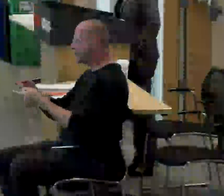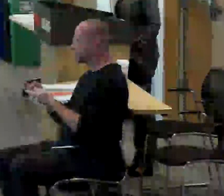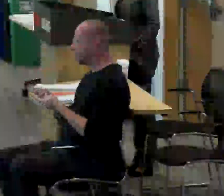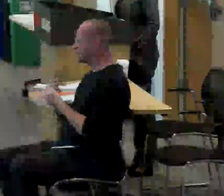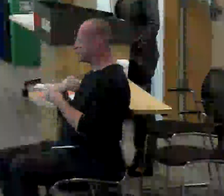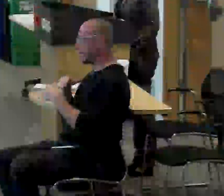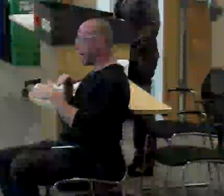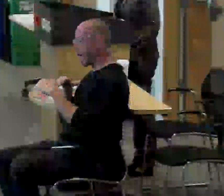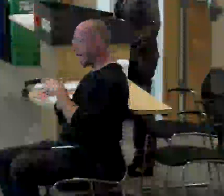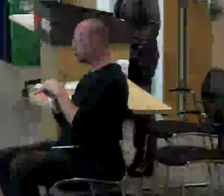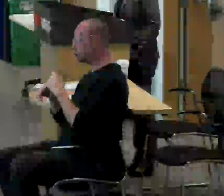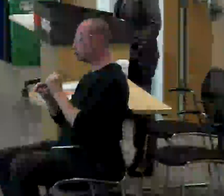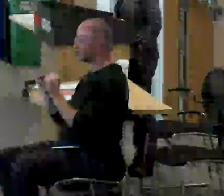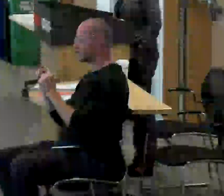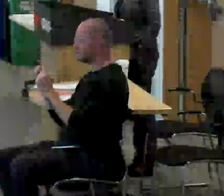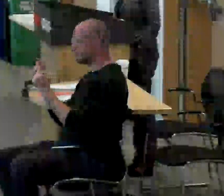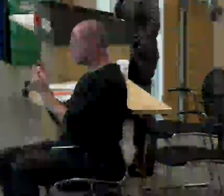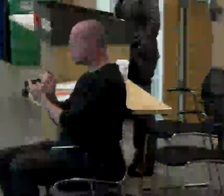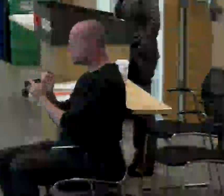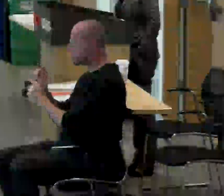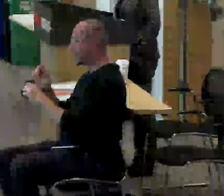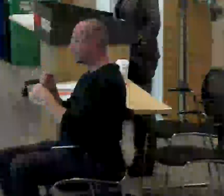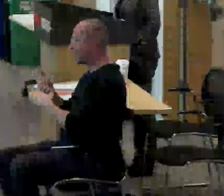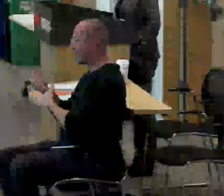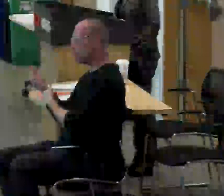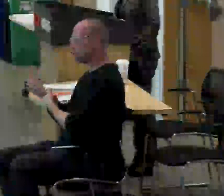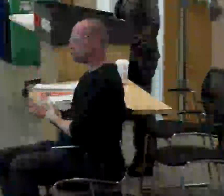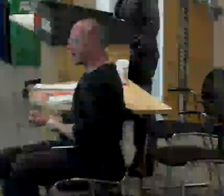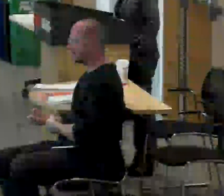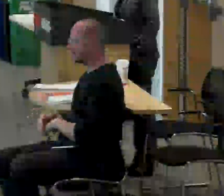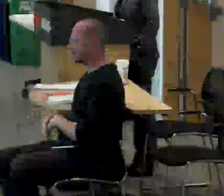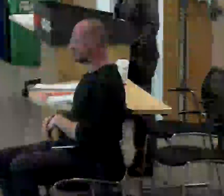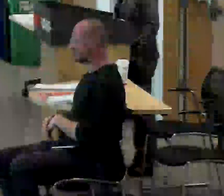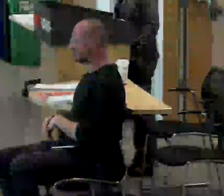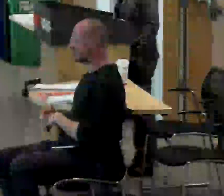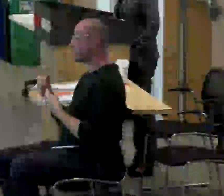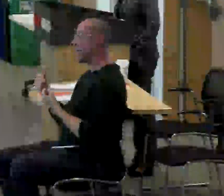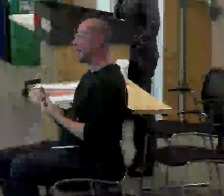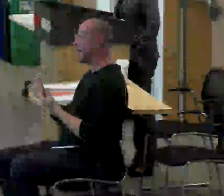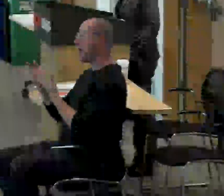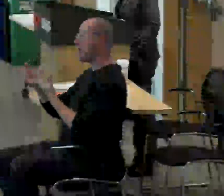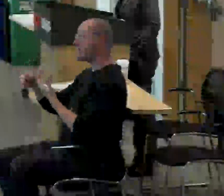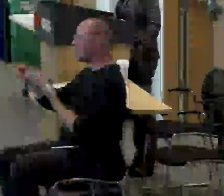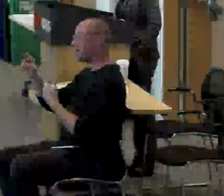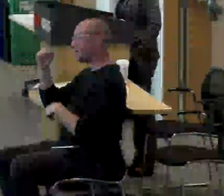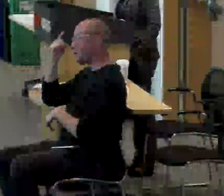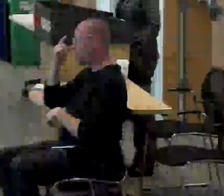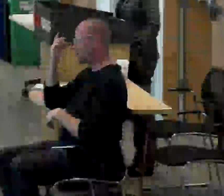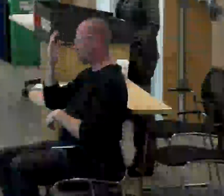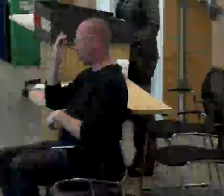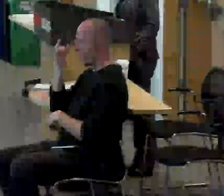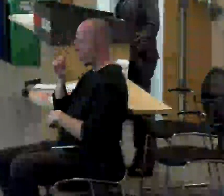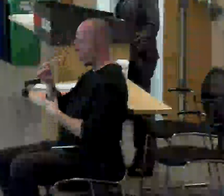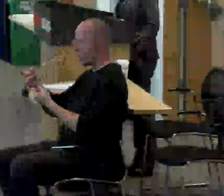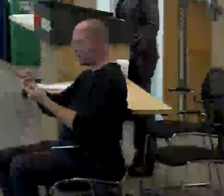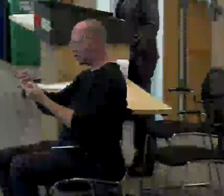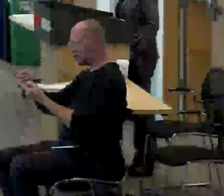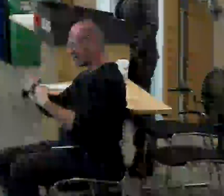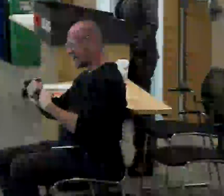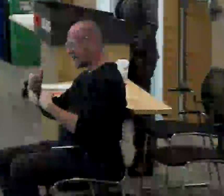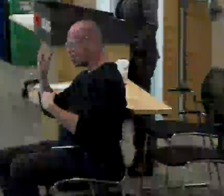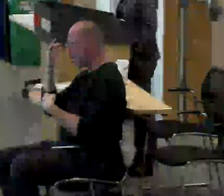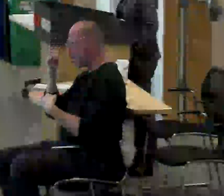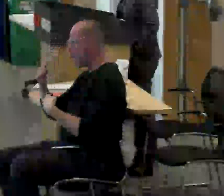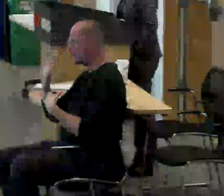enter. Lots of eyes wonder, why is she here? Why does she care about this process and